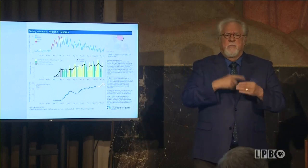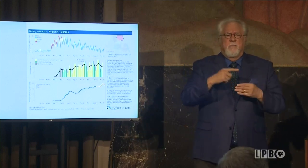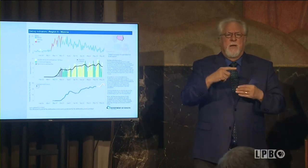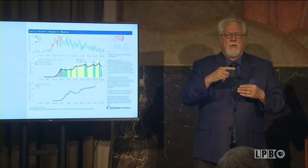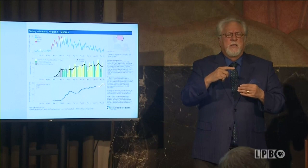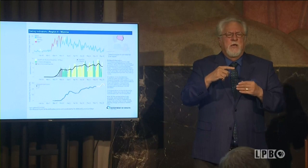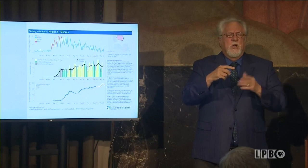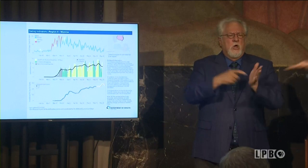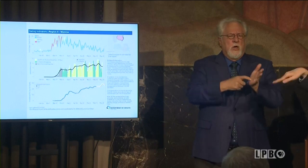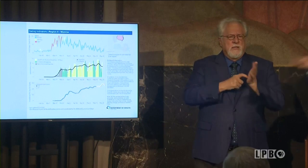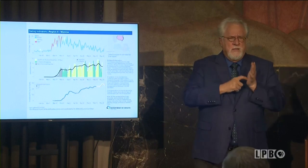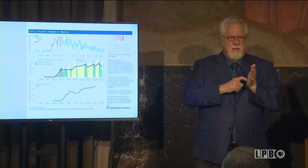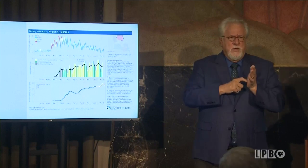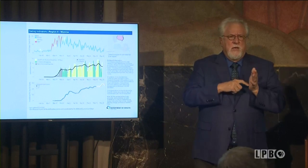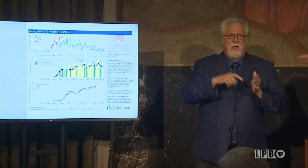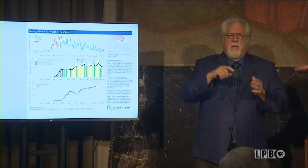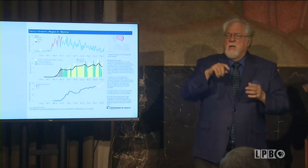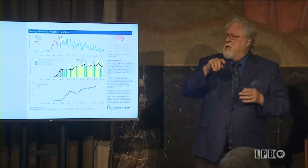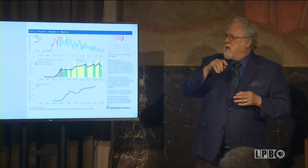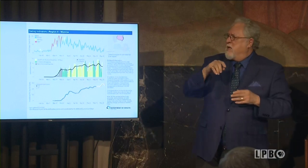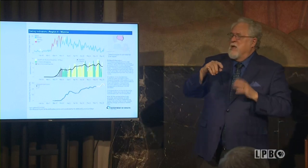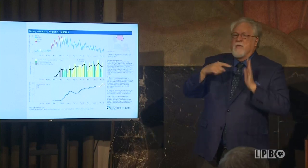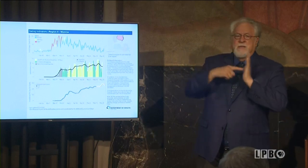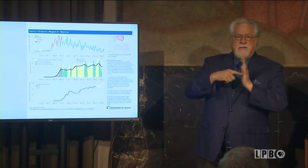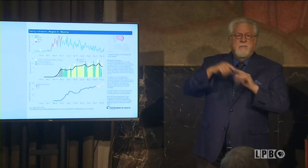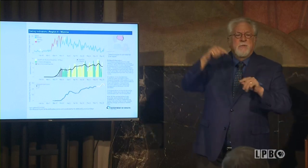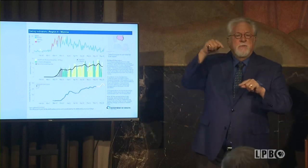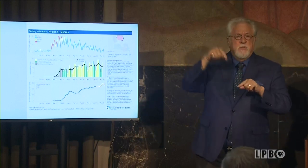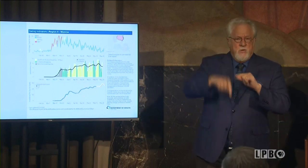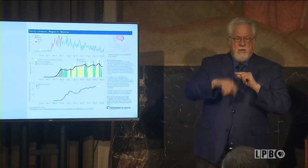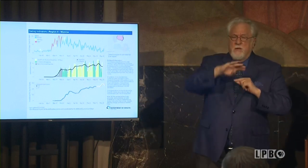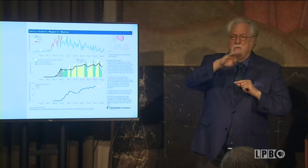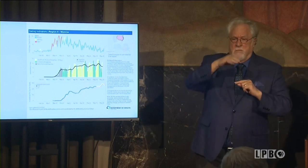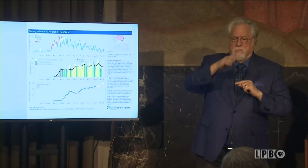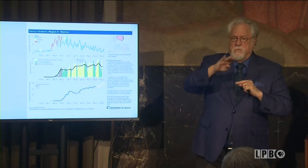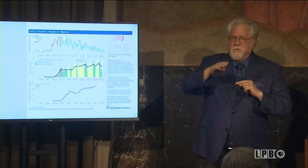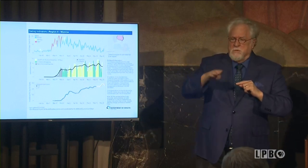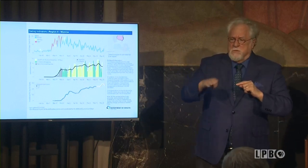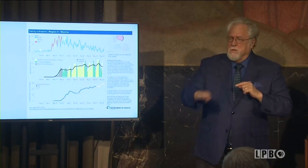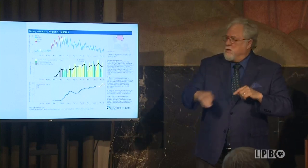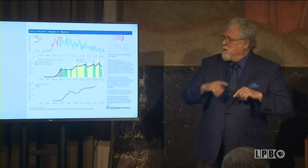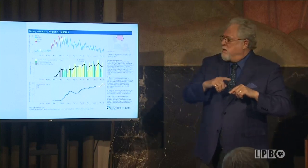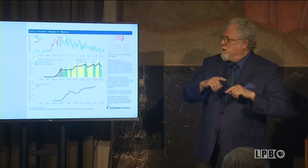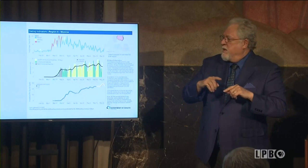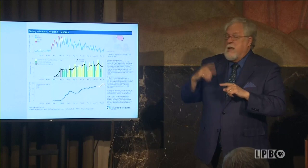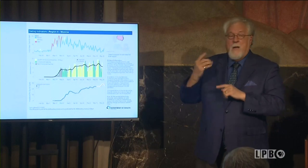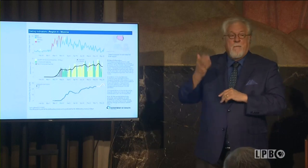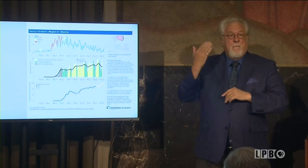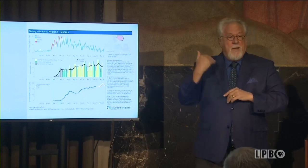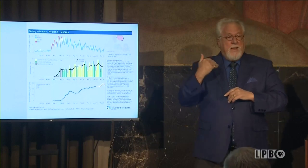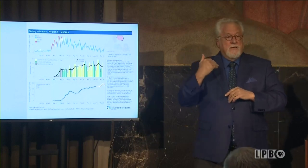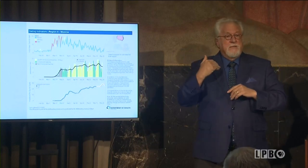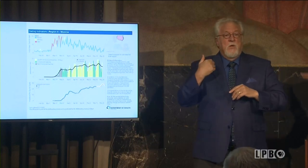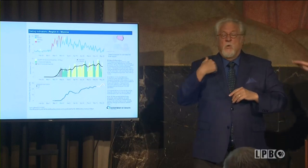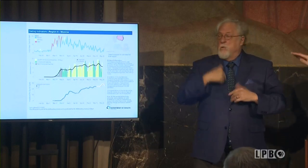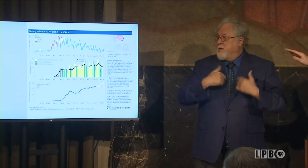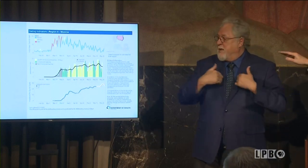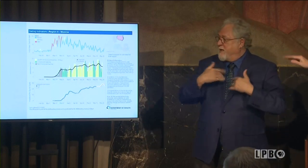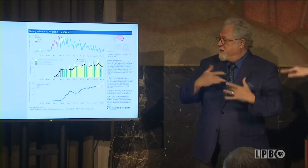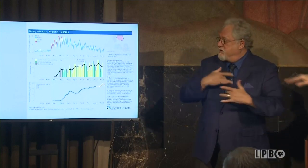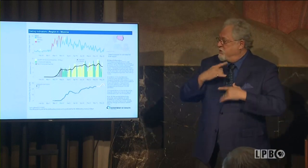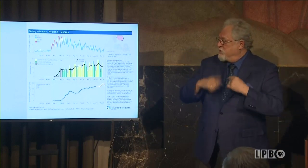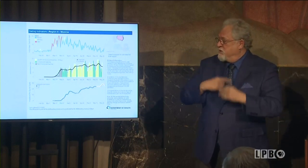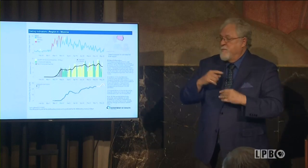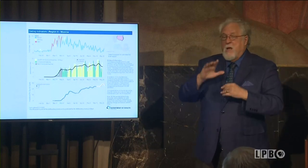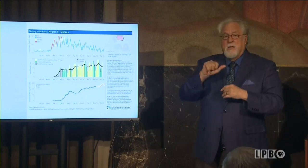criteria. Again, syndromic surveillance, the symptoms have been going down since the beginning. In the past, however, we've had concerns about